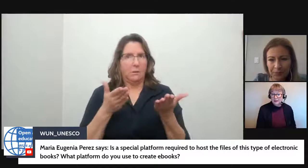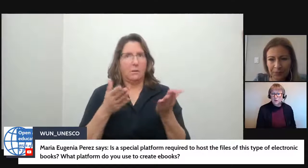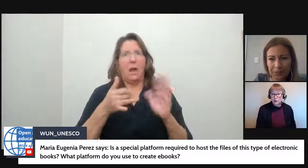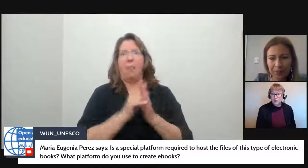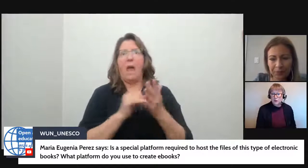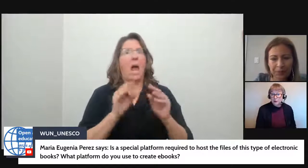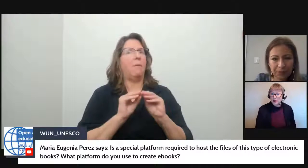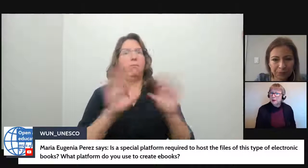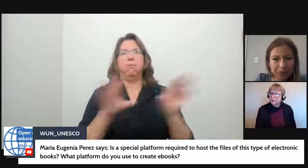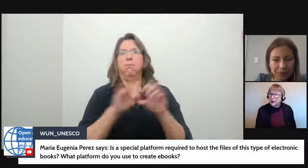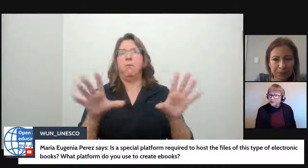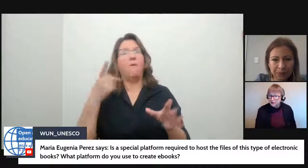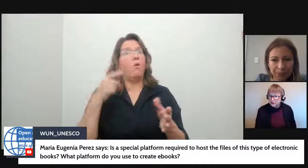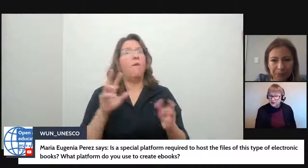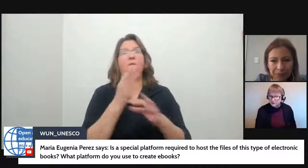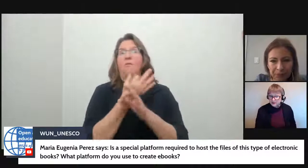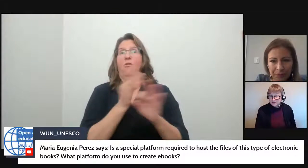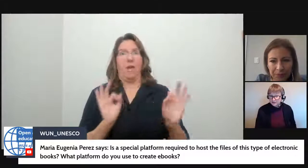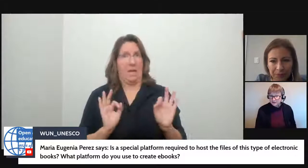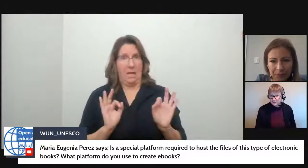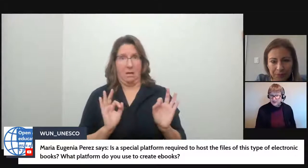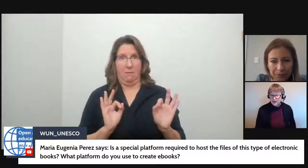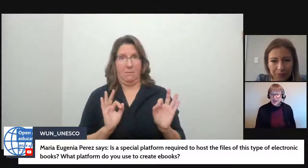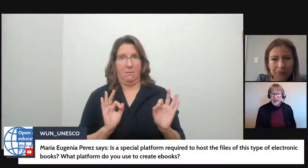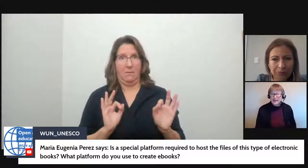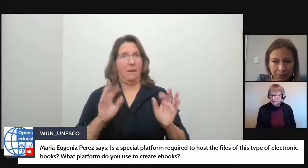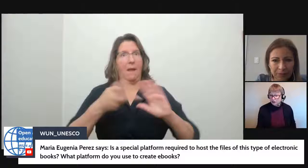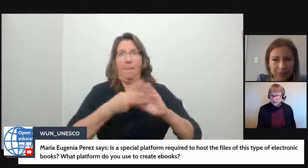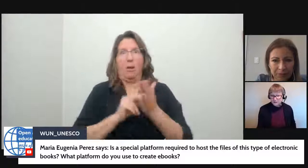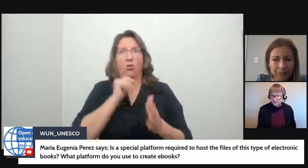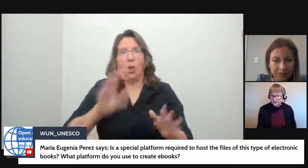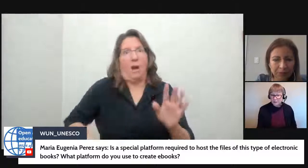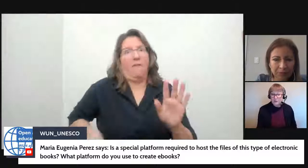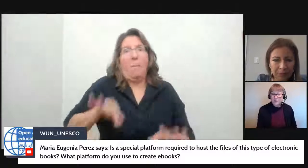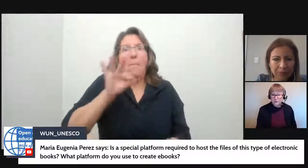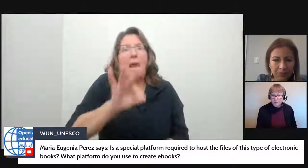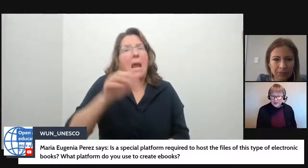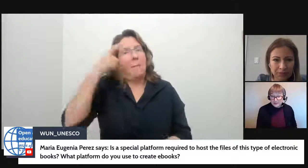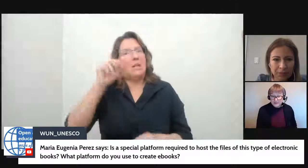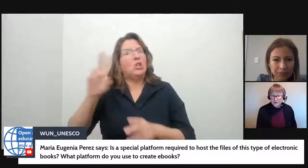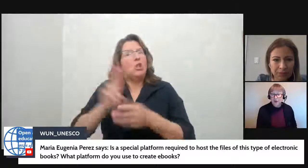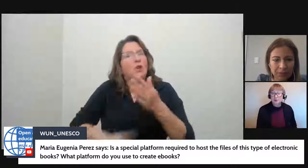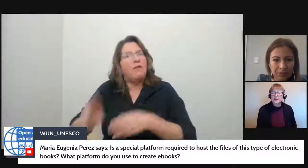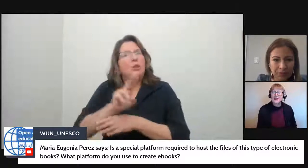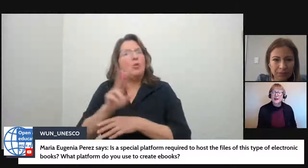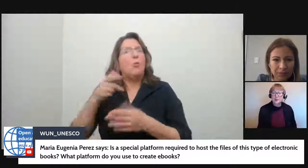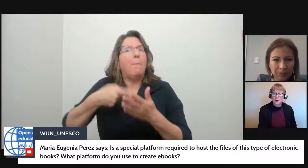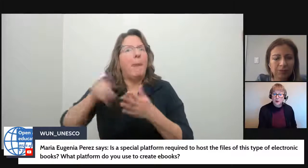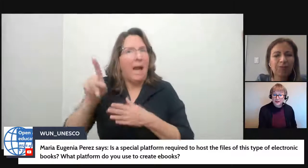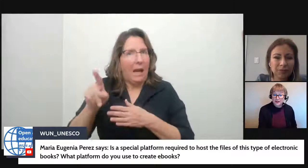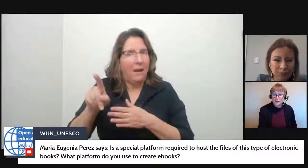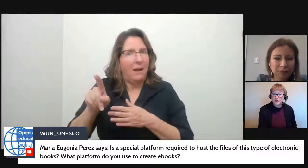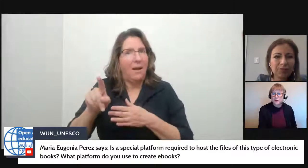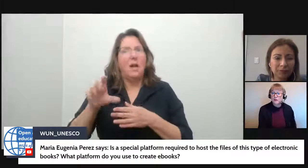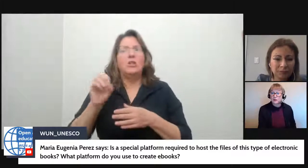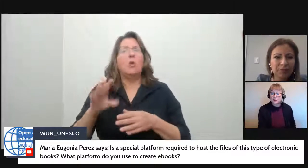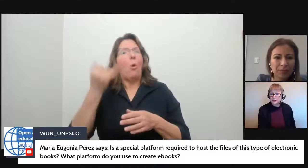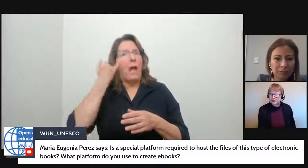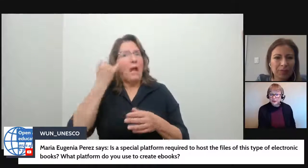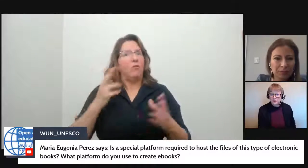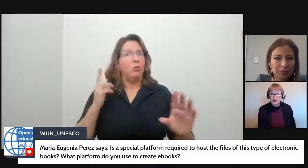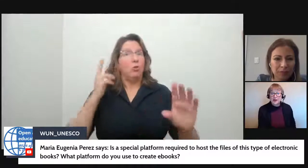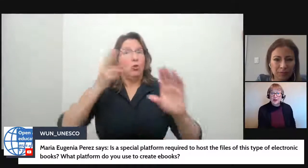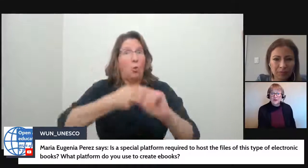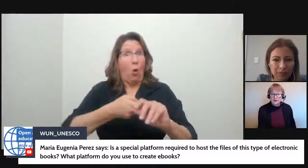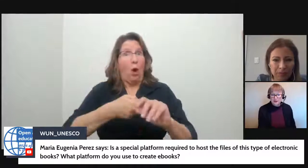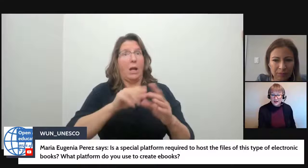that's there for part of their publishing services. And it should be available for free. So you're not paying out of pocket. You don't have to